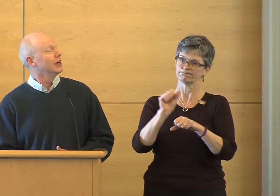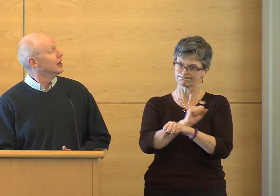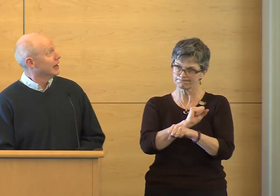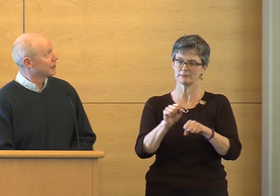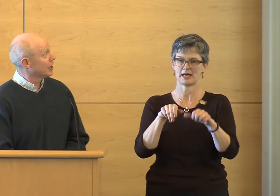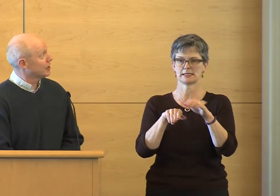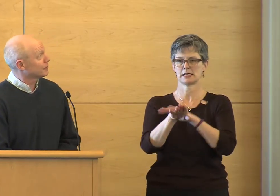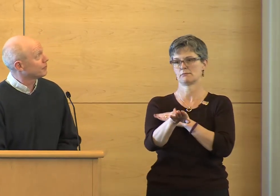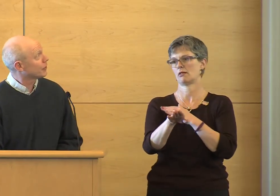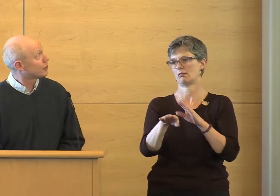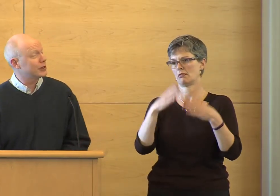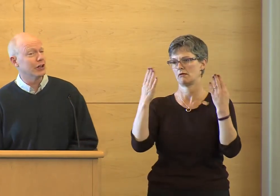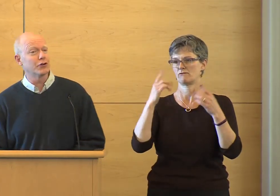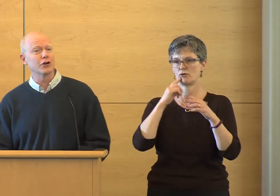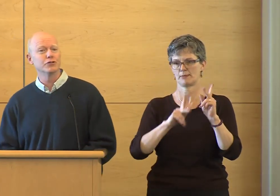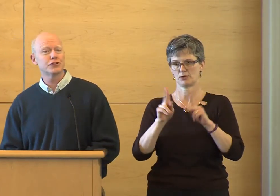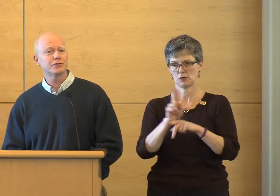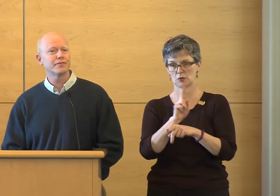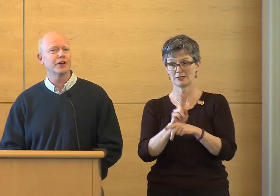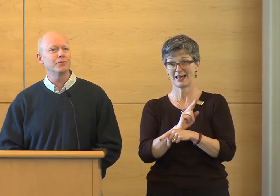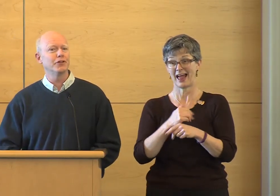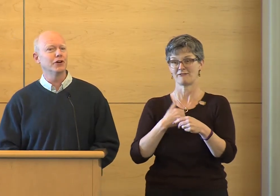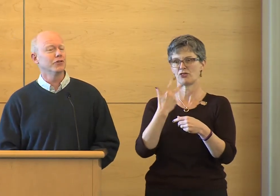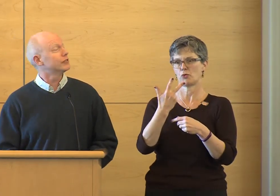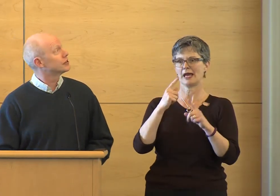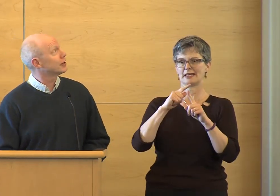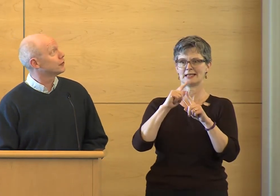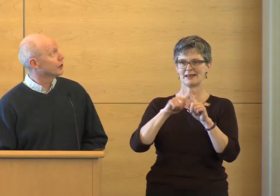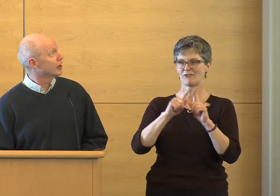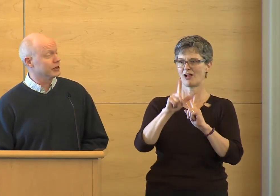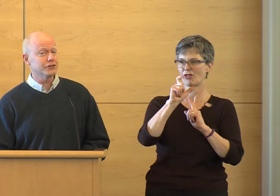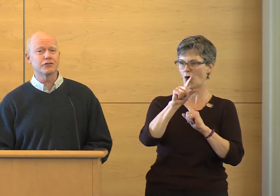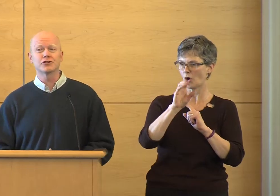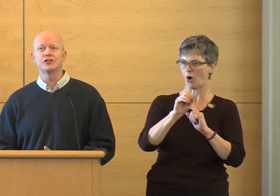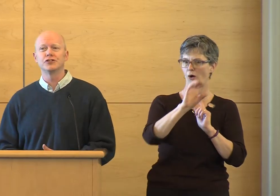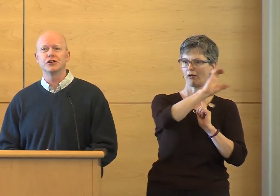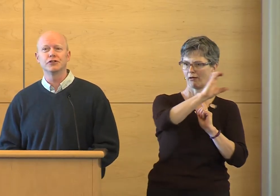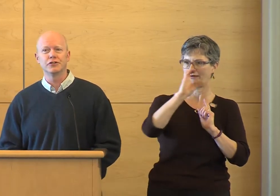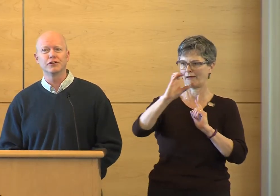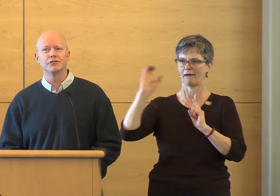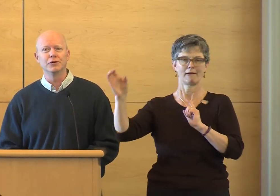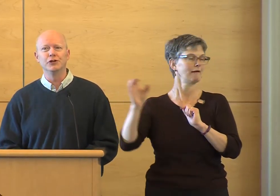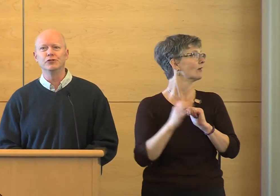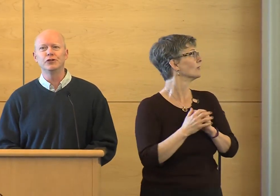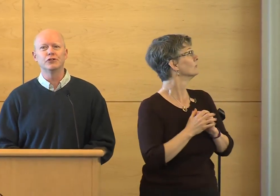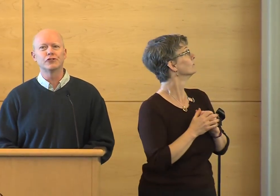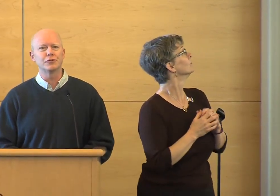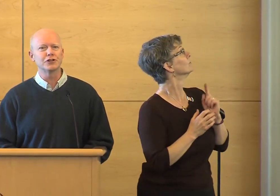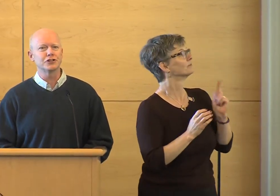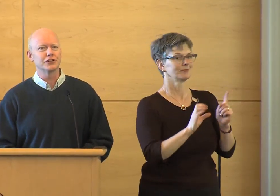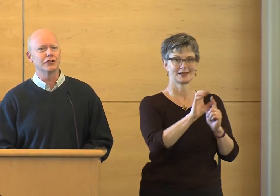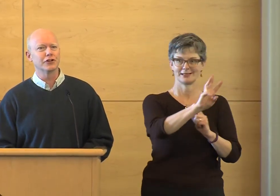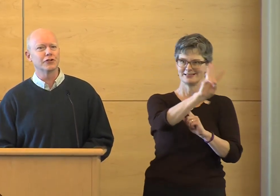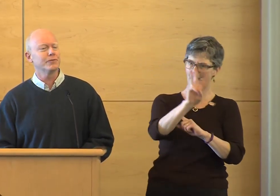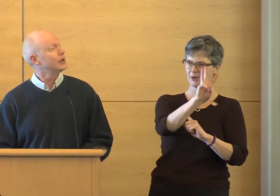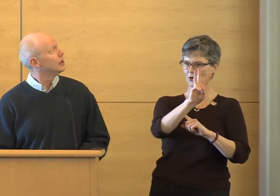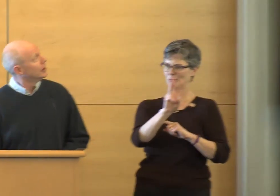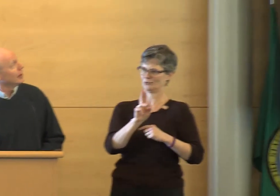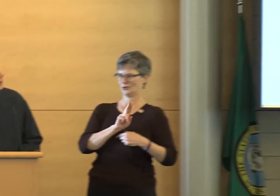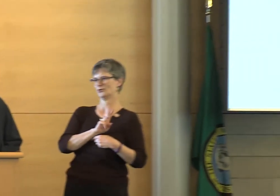UWIT, and we work collaboratively with people all over campus to ensure that the technologies that we're using are